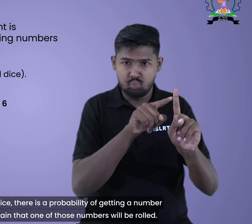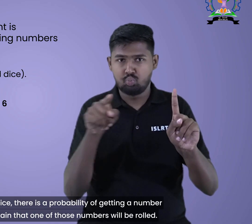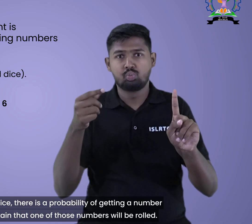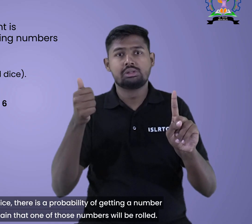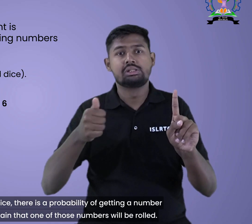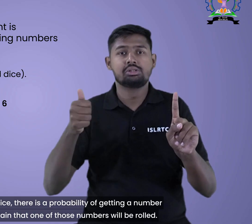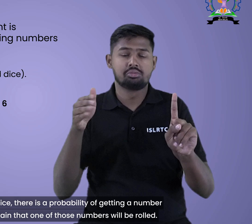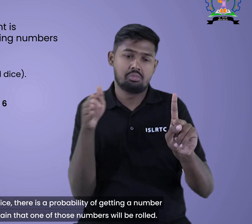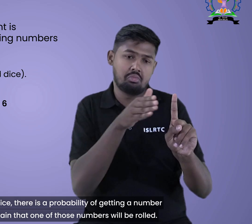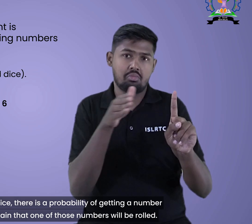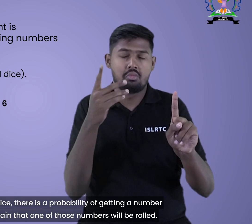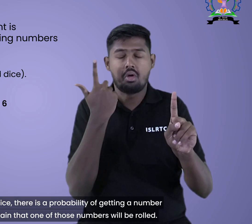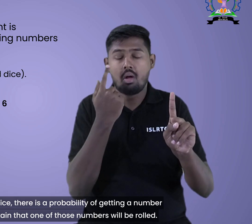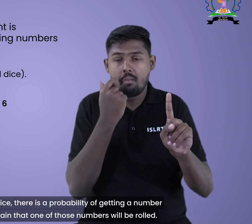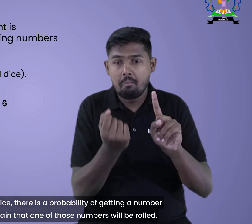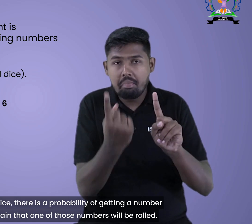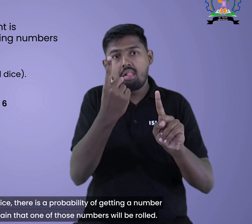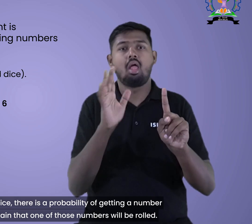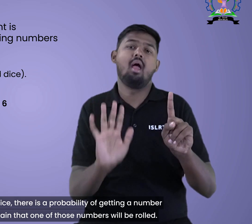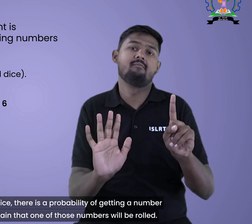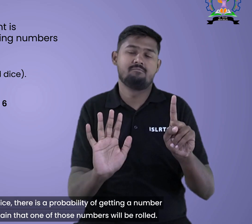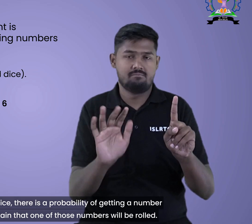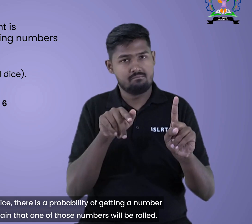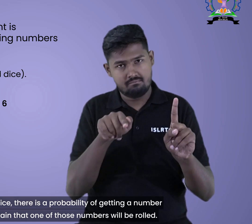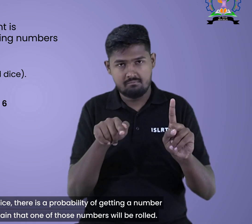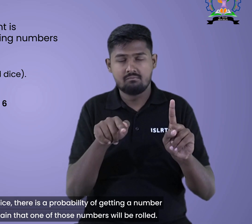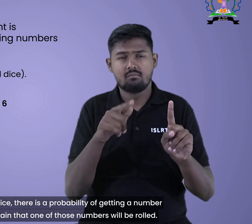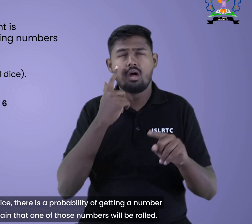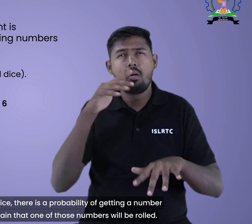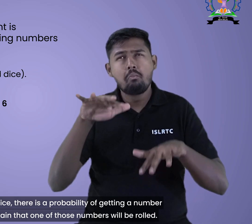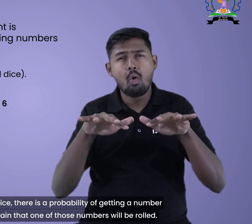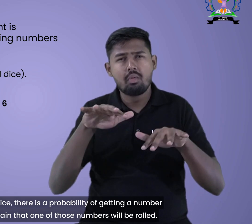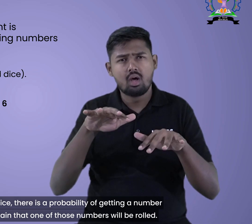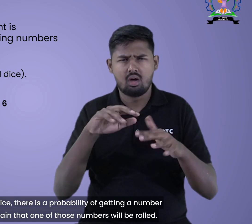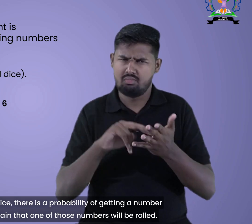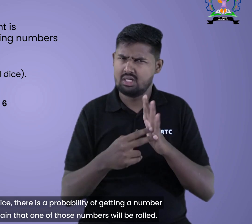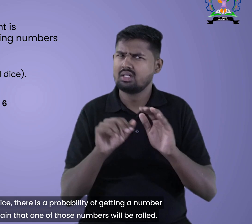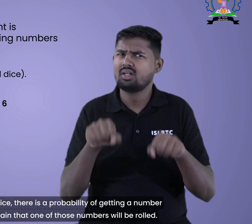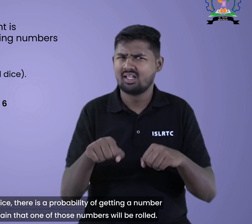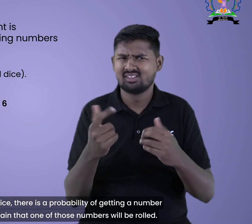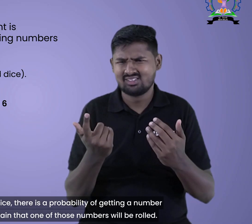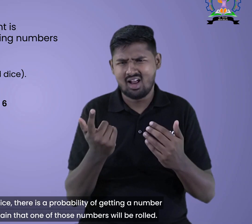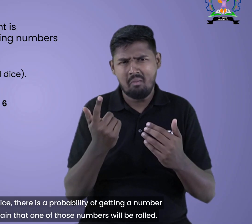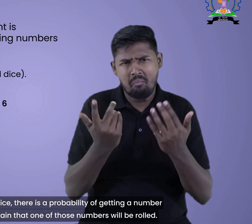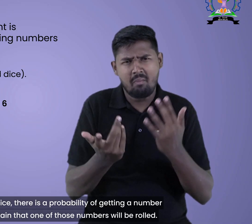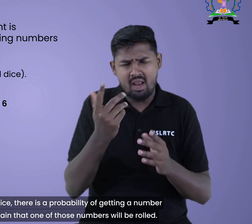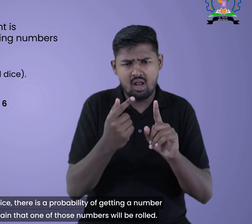1 and 6, as it is certain that one of those numbers will be rolled.